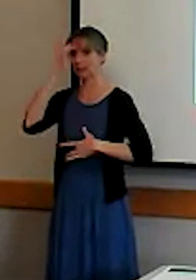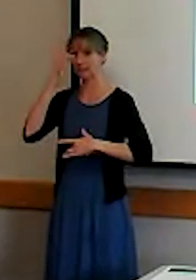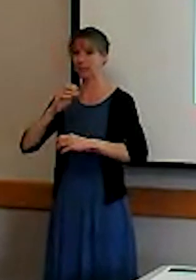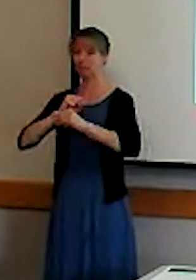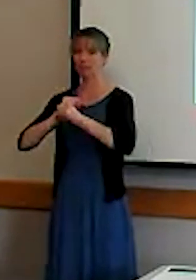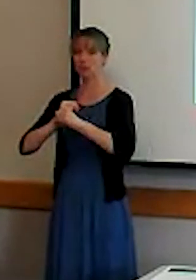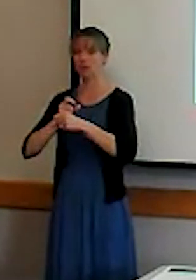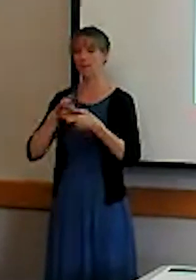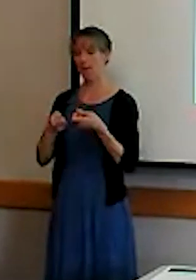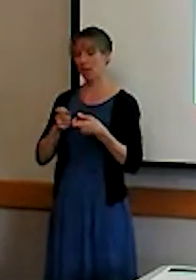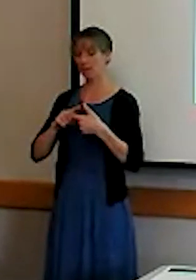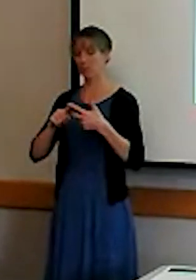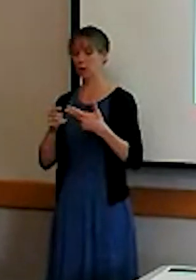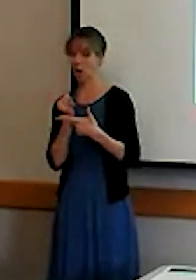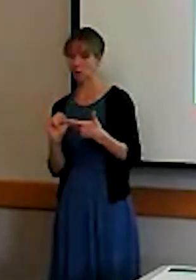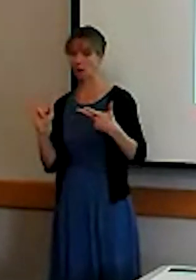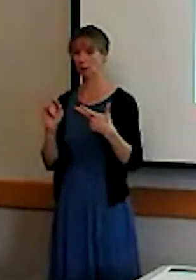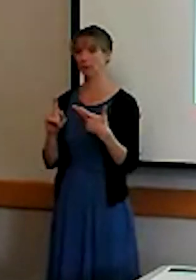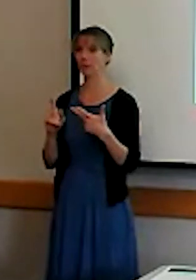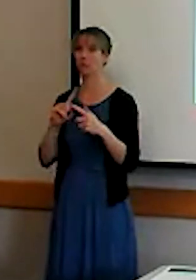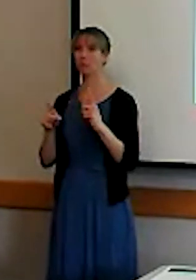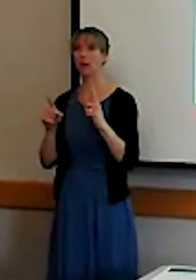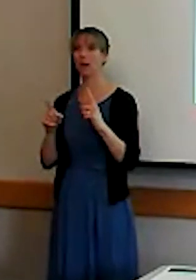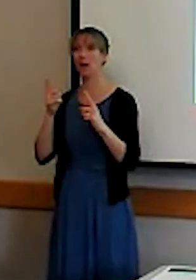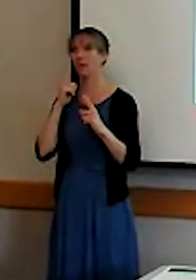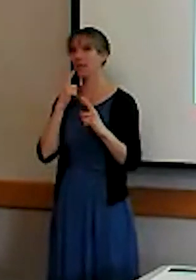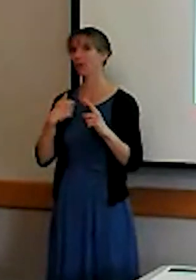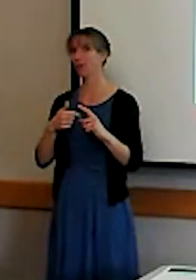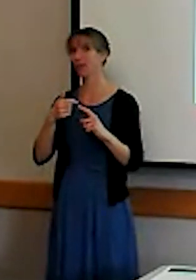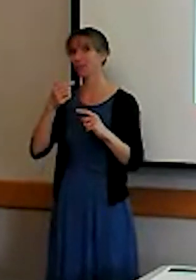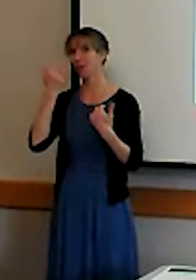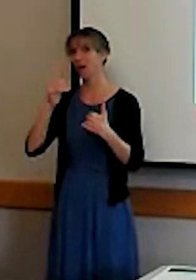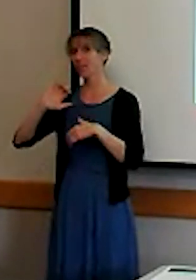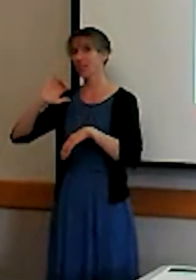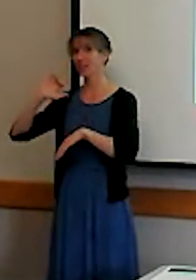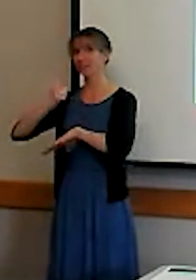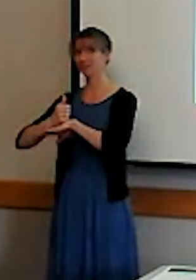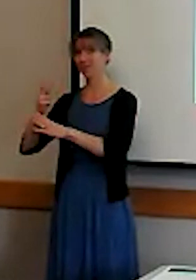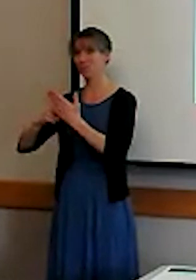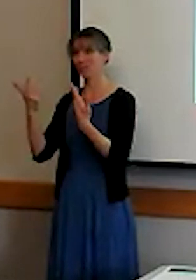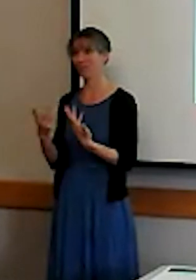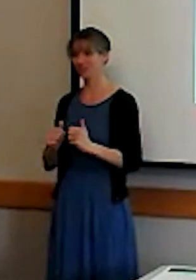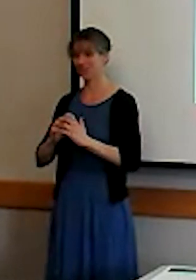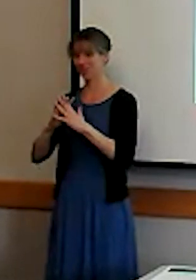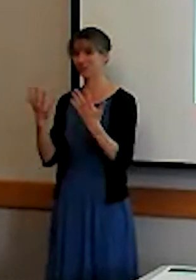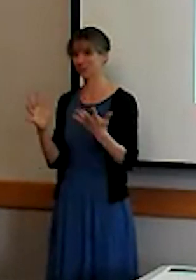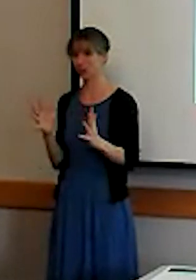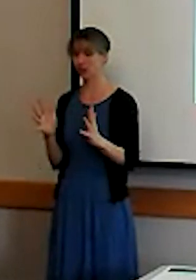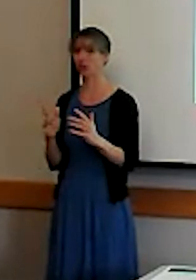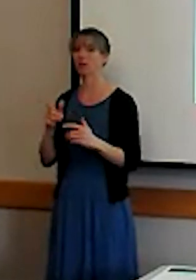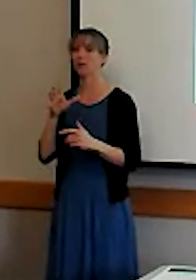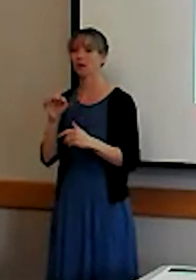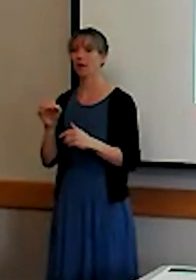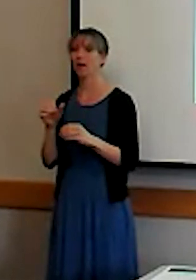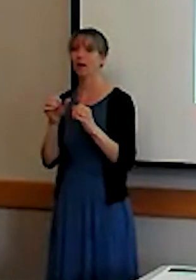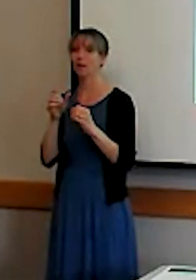management, autonomy. But I think we're forgetting that there's already a program right now that exists and it can